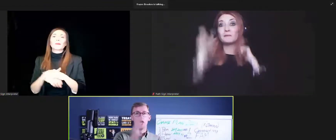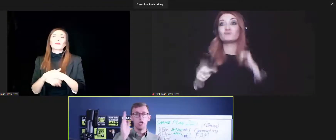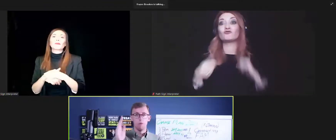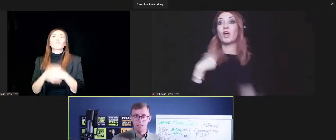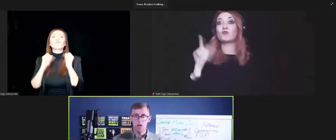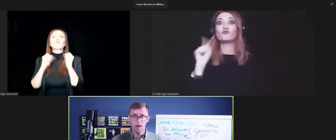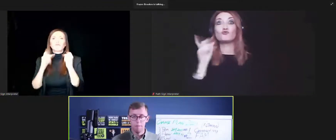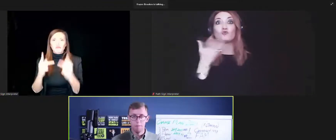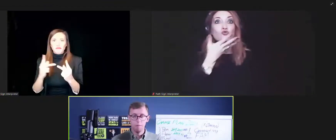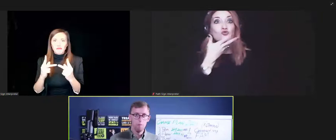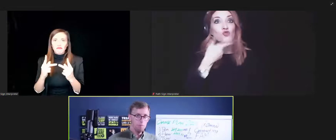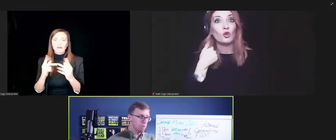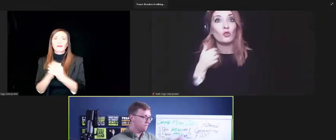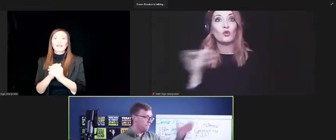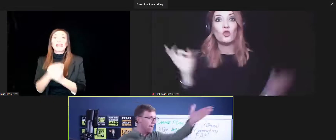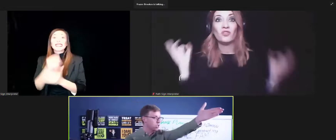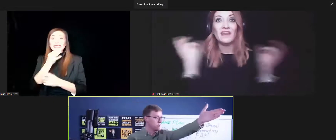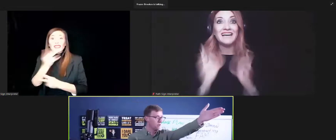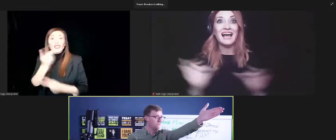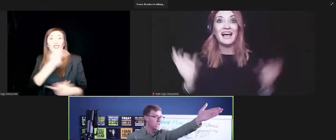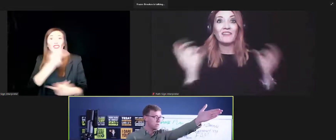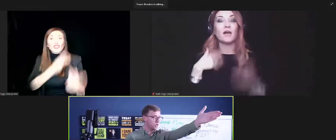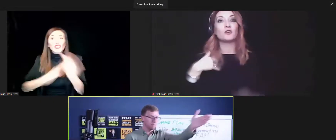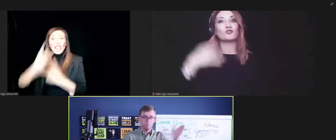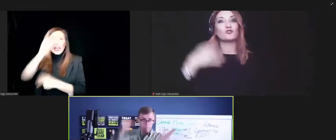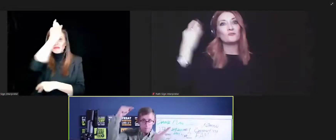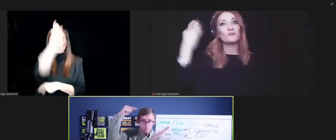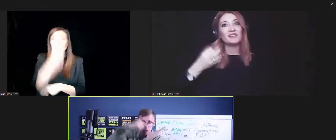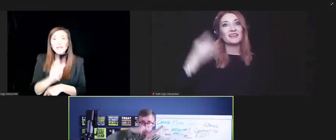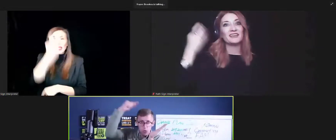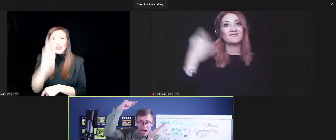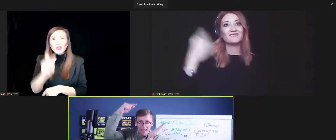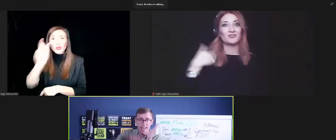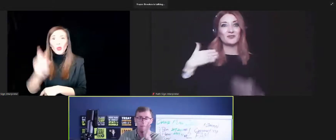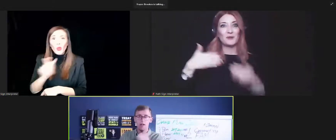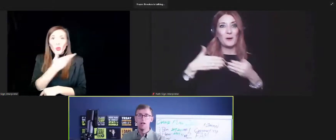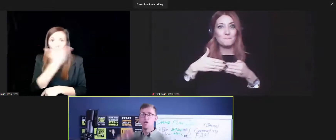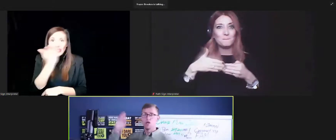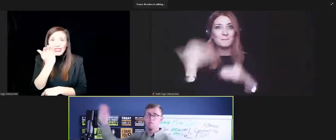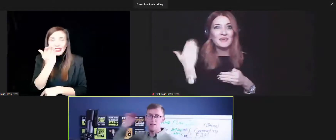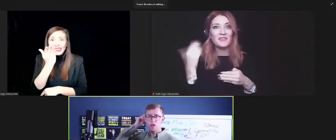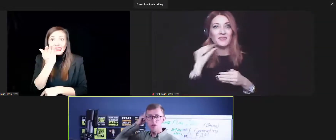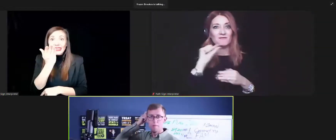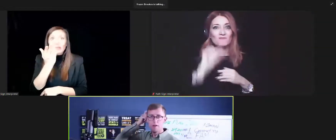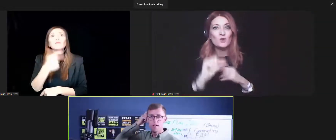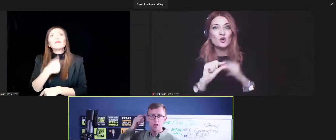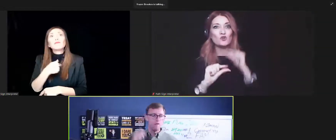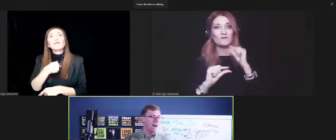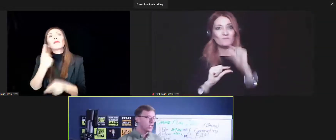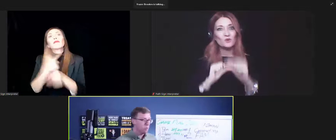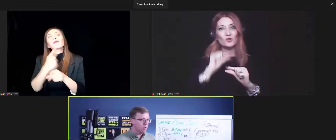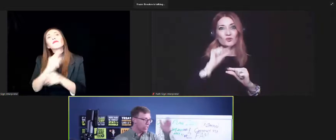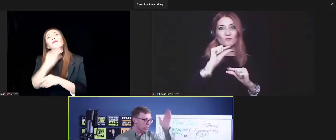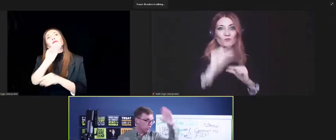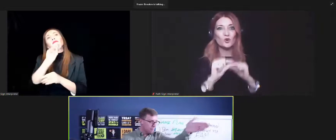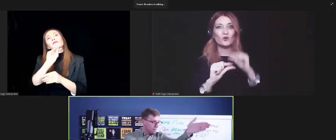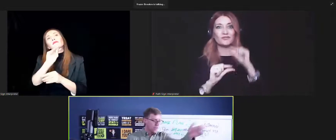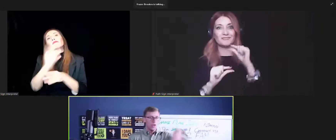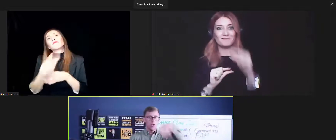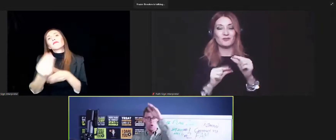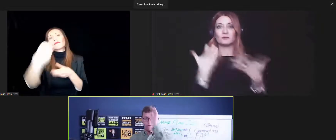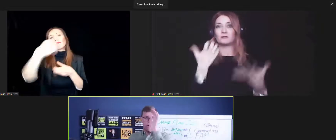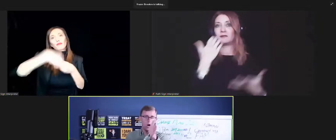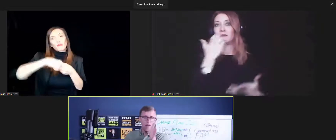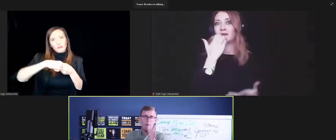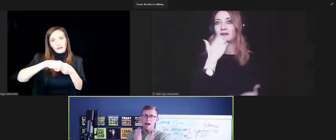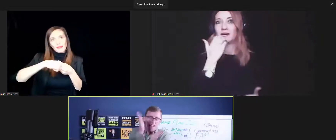them, you message them. You find someone on Facebook, you add them, you message them. You find someone on Instagram,